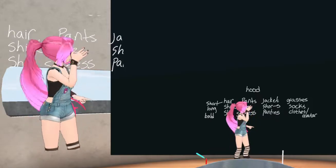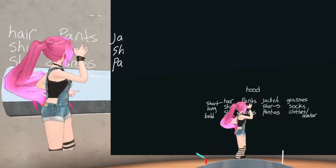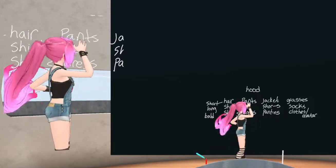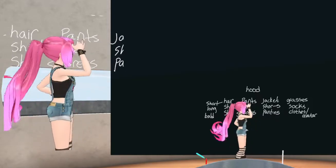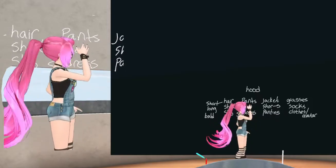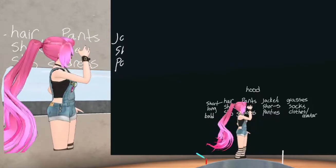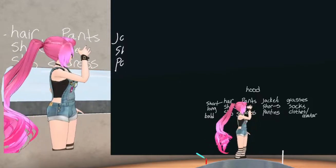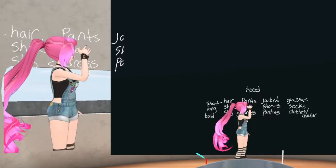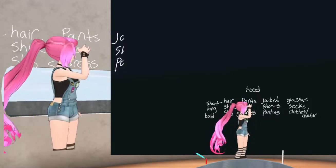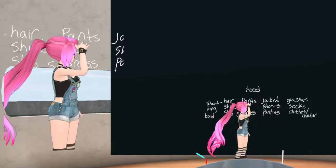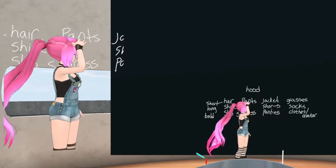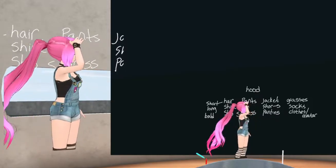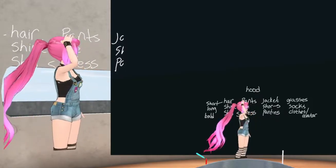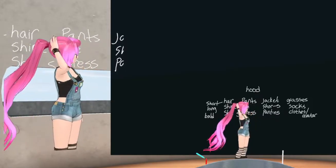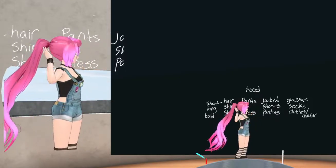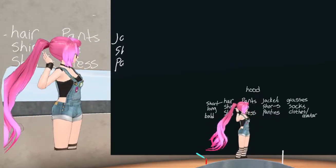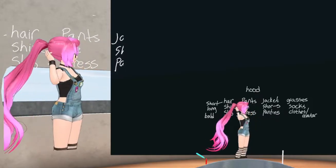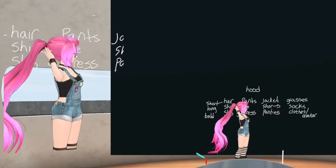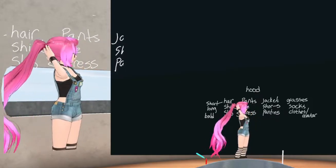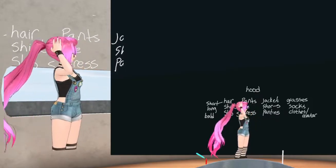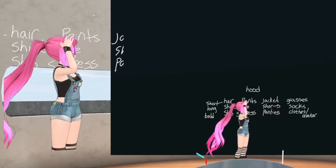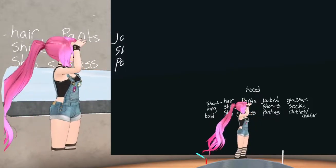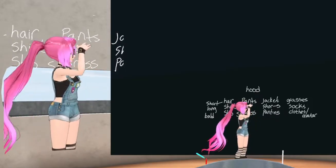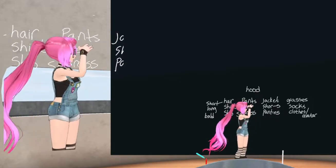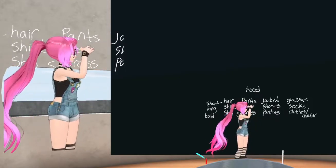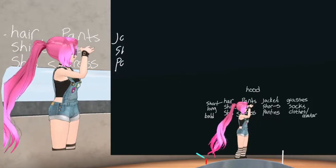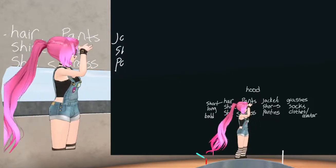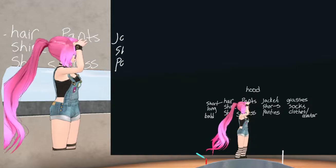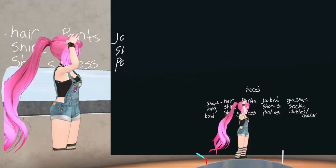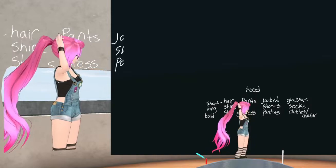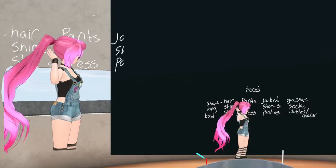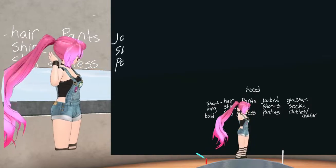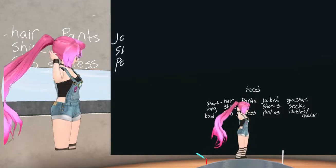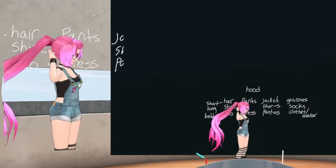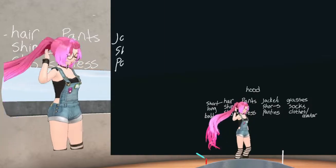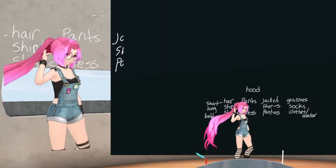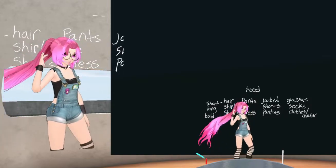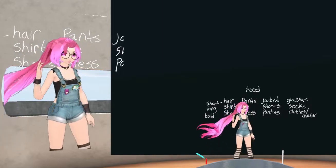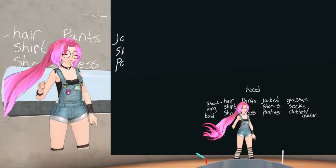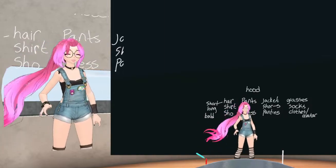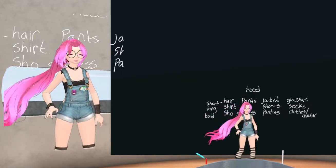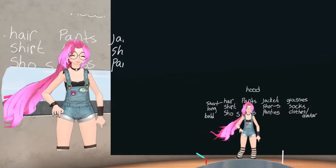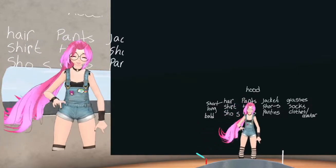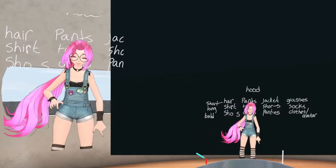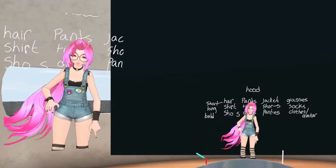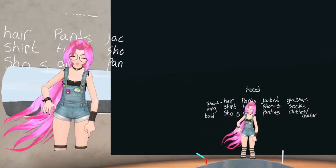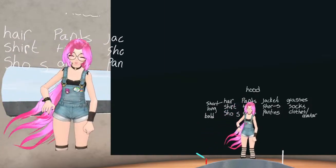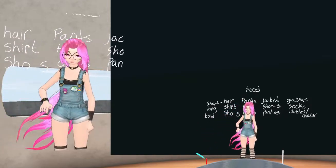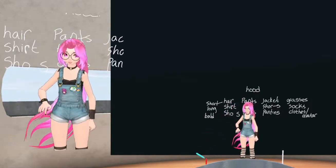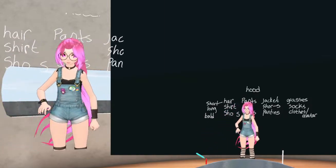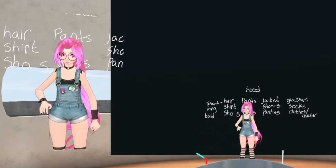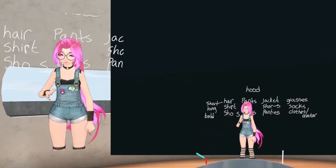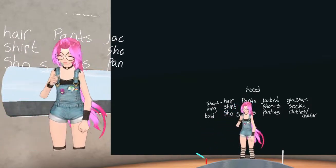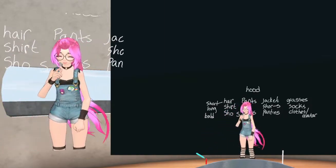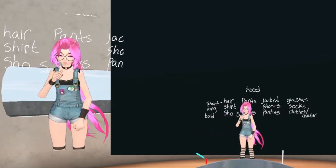It's when you're saying bald, it's a long sweeping motion towards the back of your head. That's